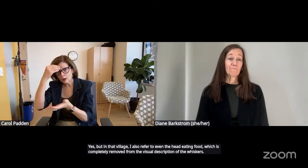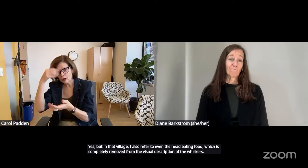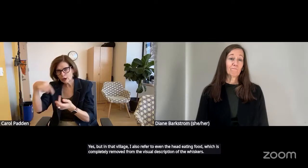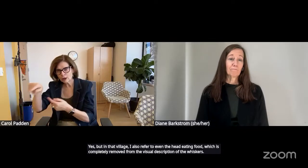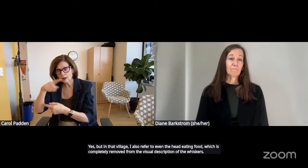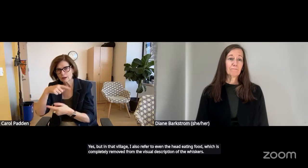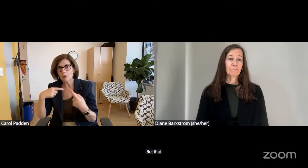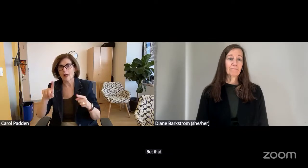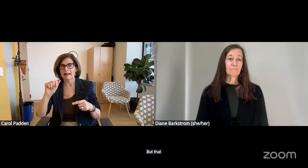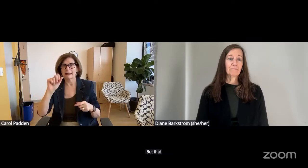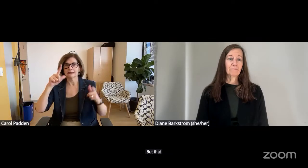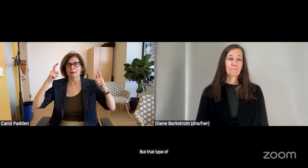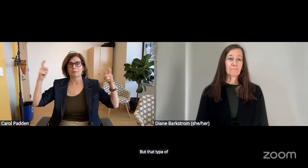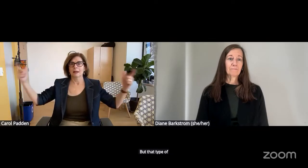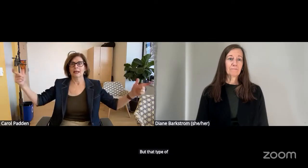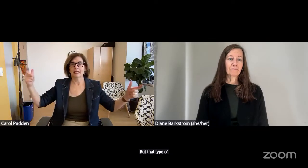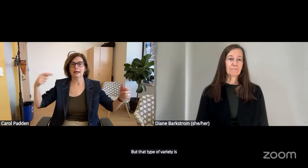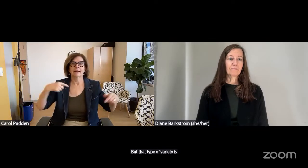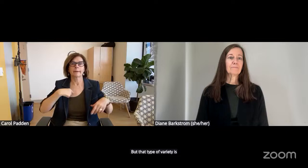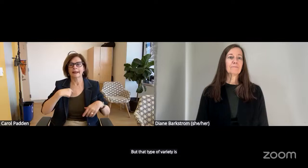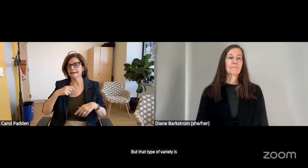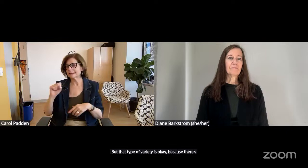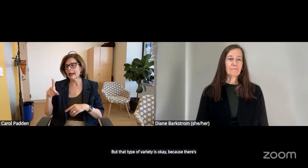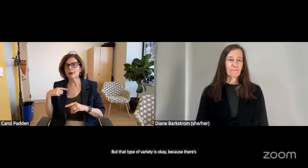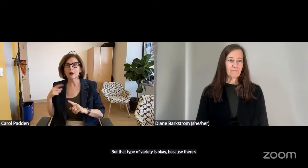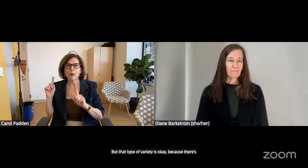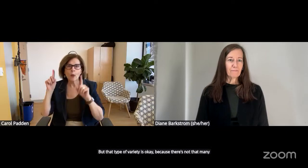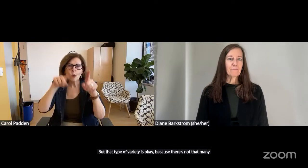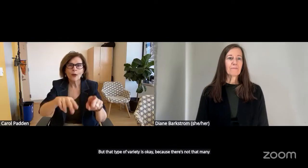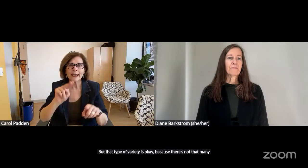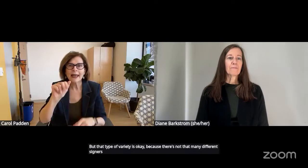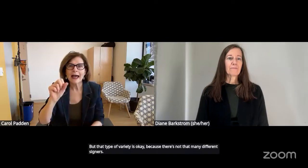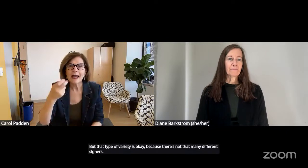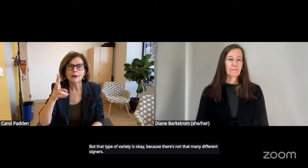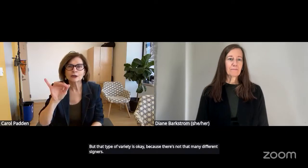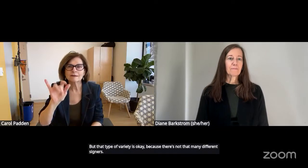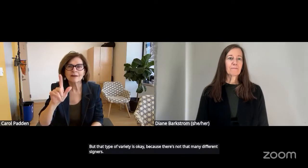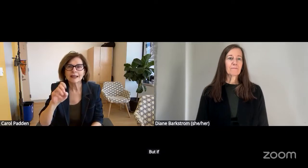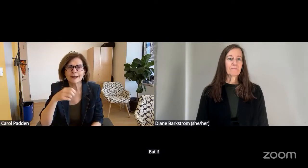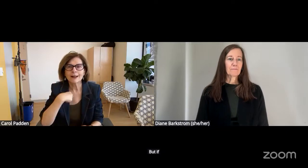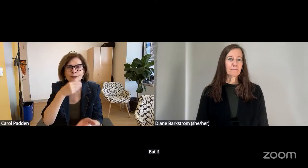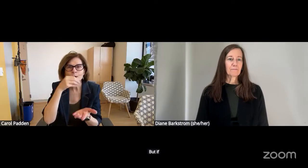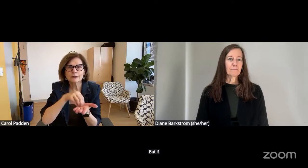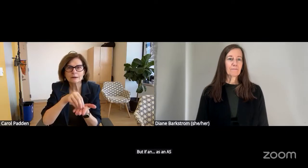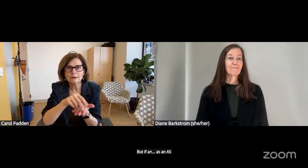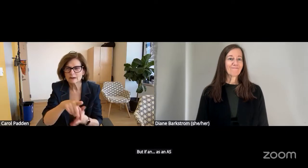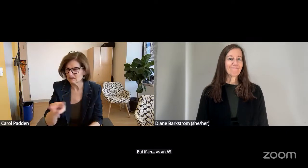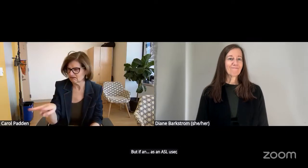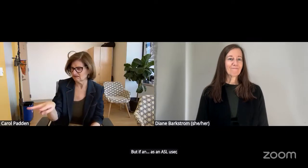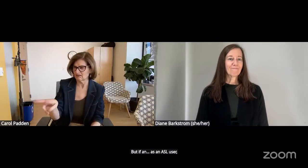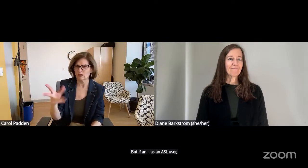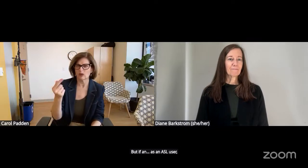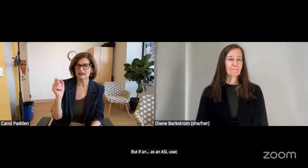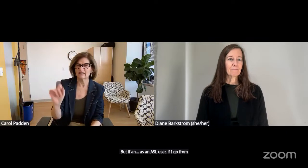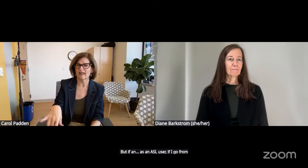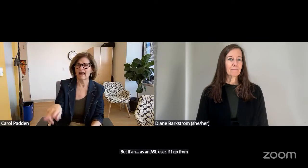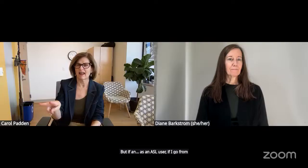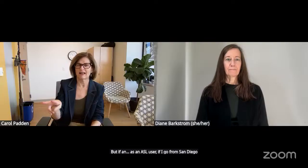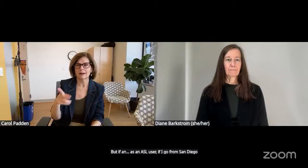But that type of variety is okay because there's not that many different signers. But as an ASL user, if I go from San Diego to Nashville and I sign